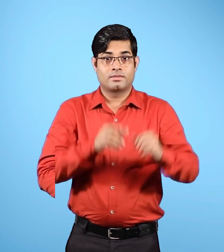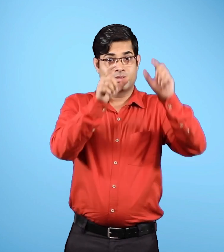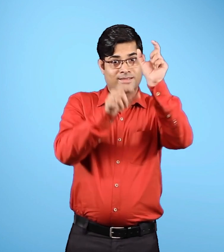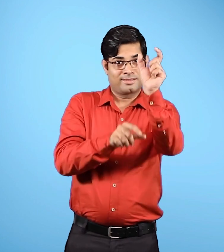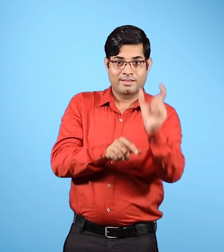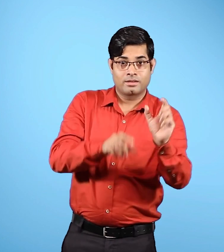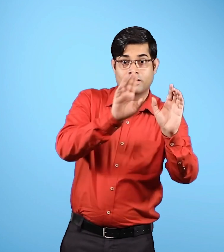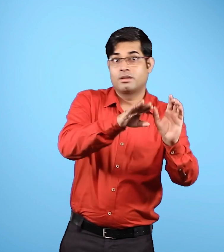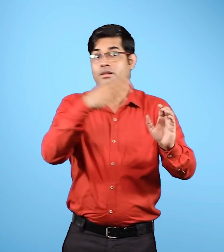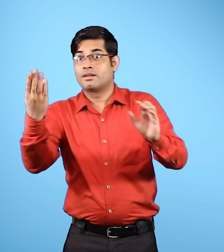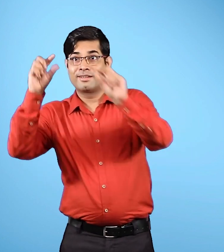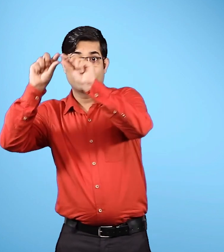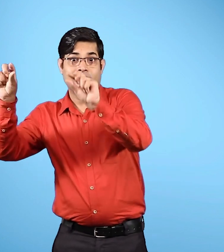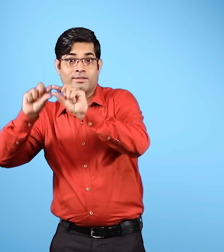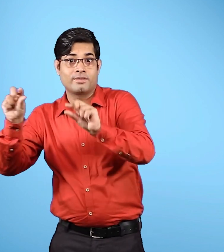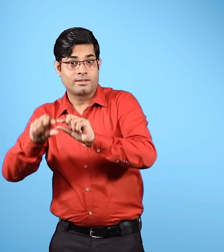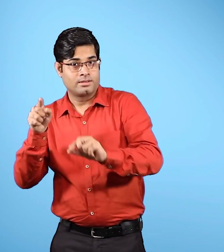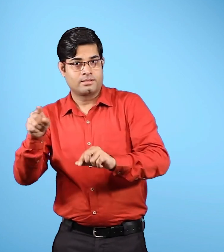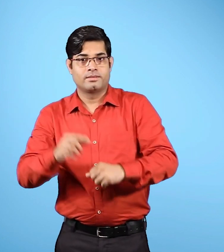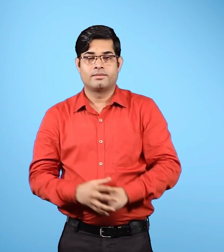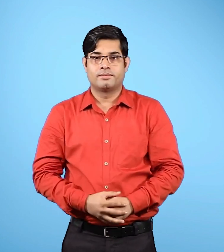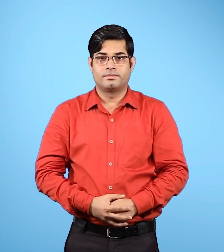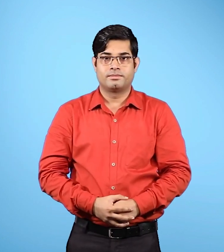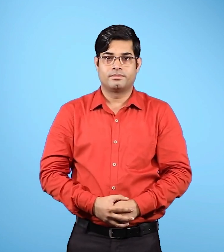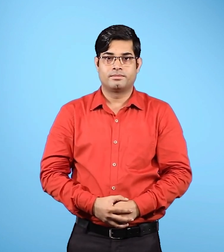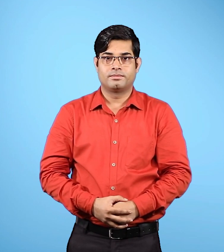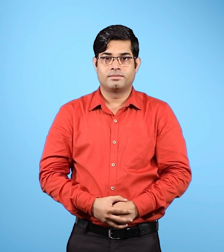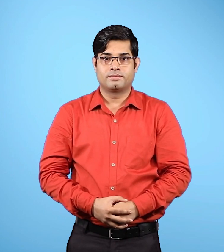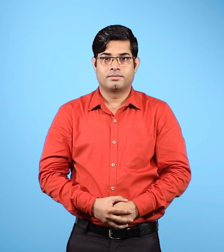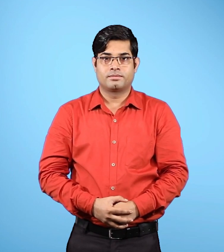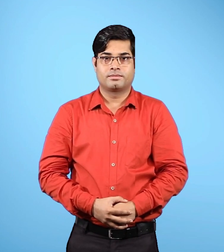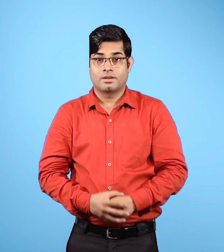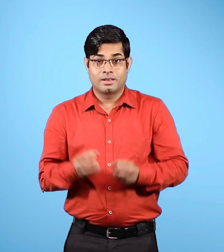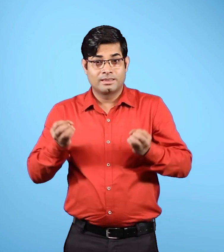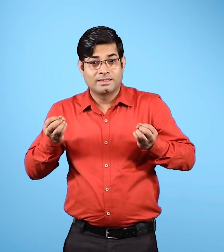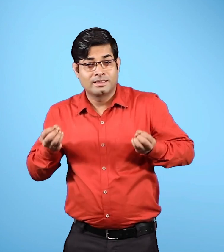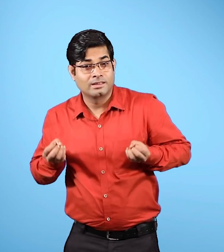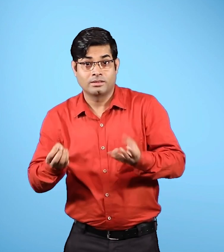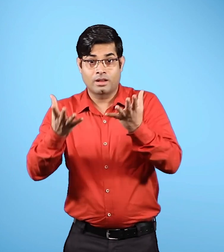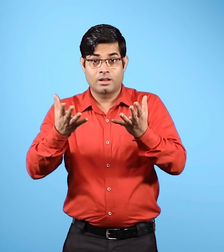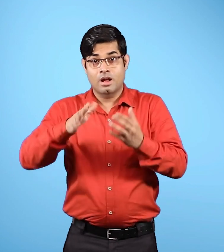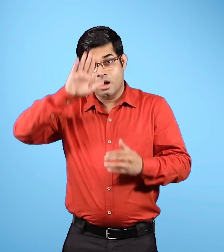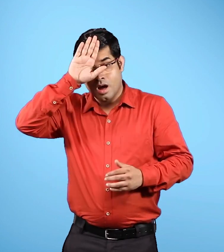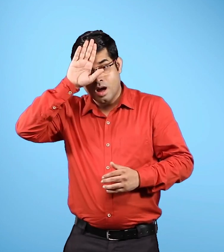On the right-hand side, the following sentences are written. The first big kingdom.